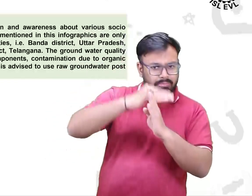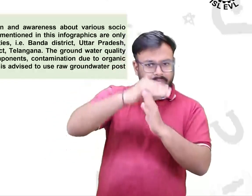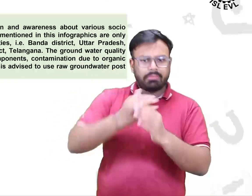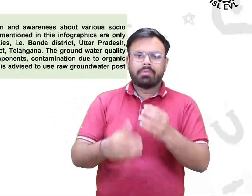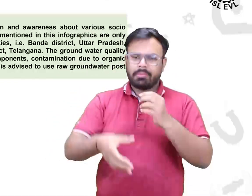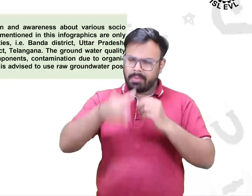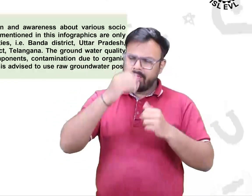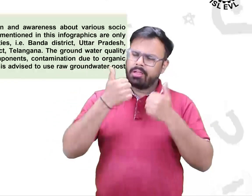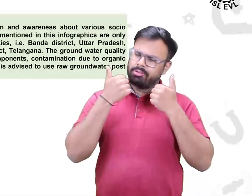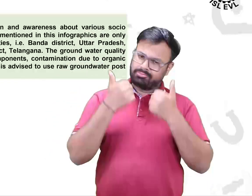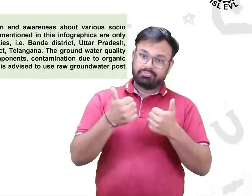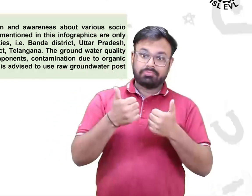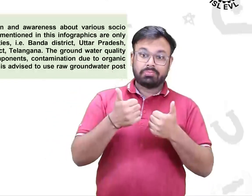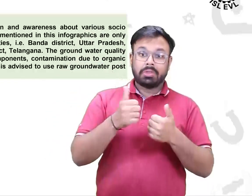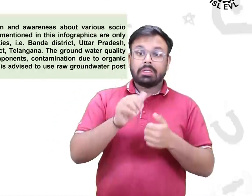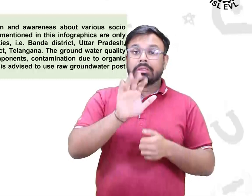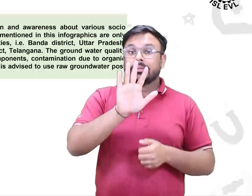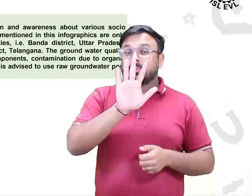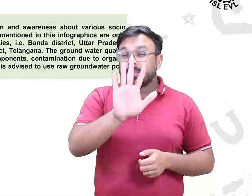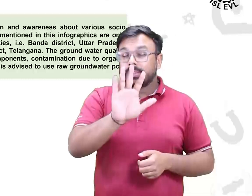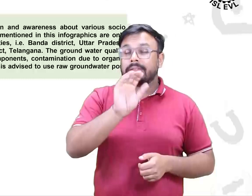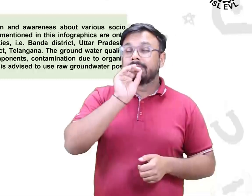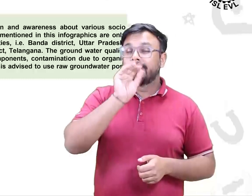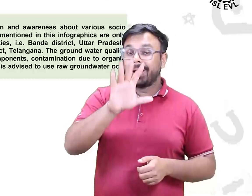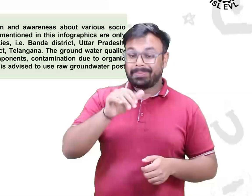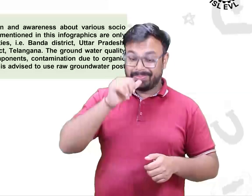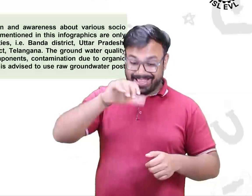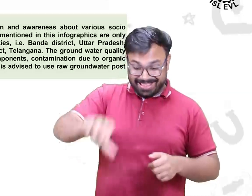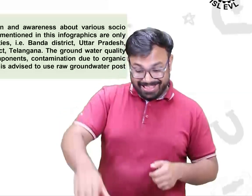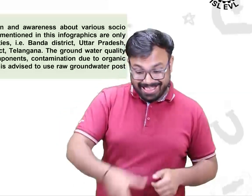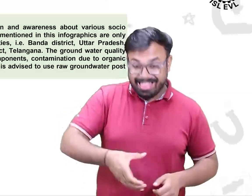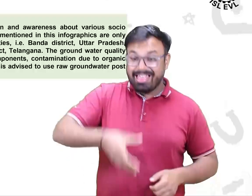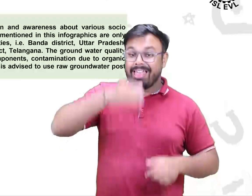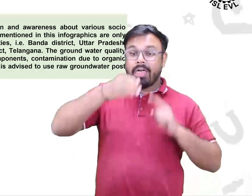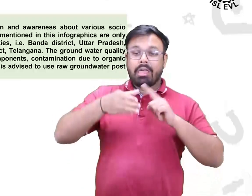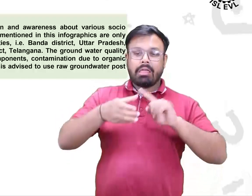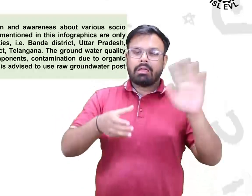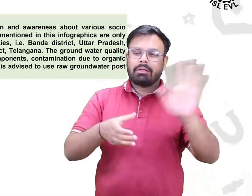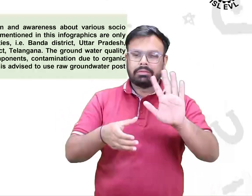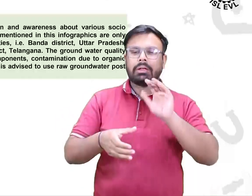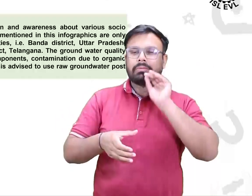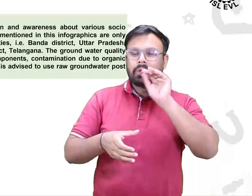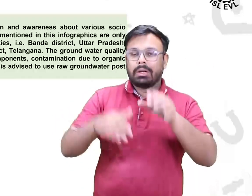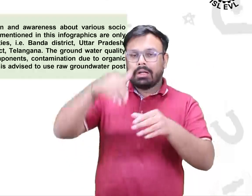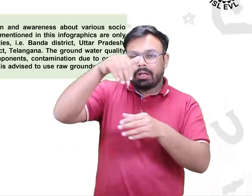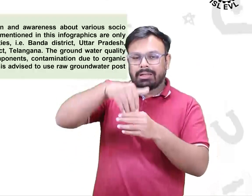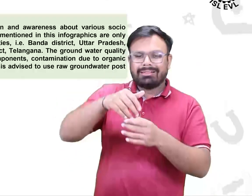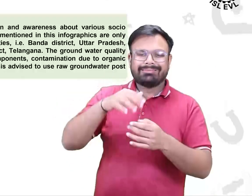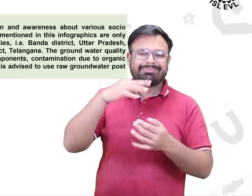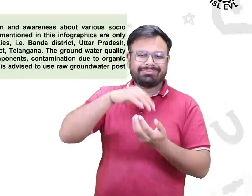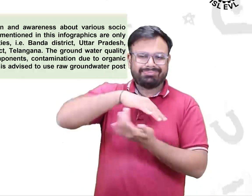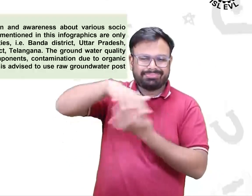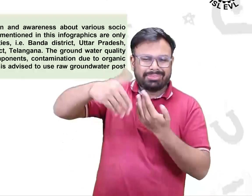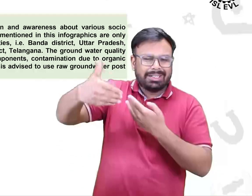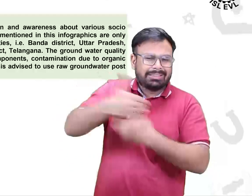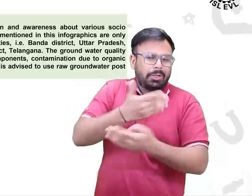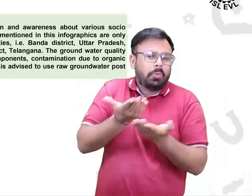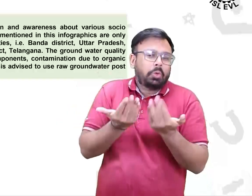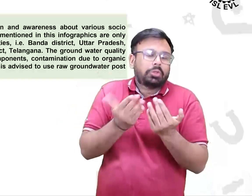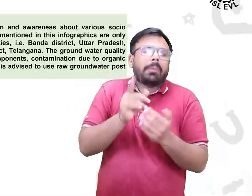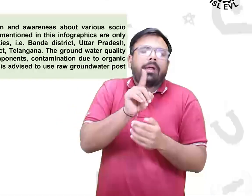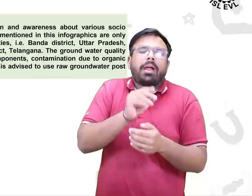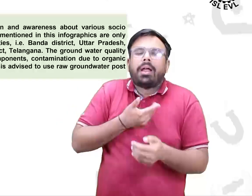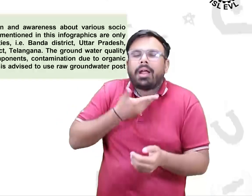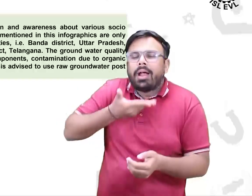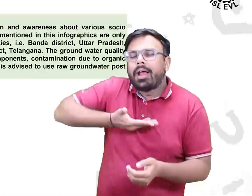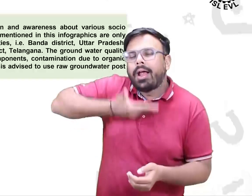Contamination due to organic microbial activity is not considered here. Thus, it is